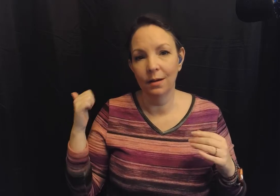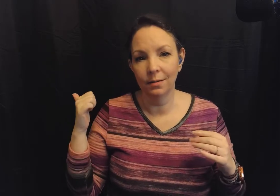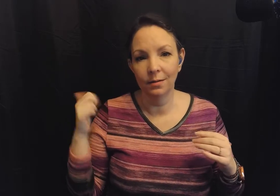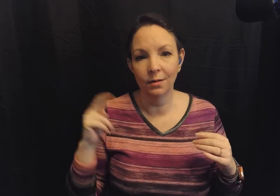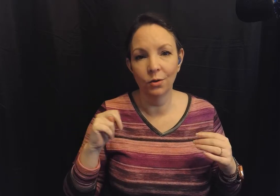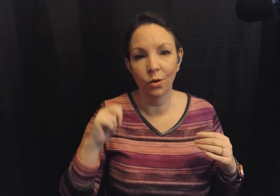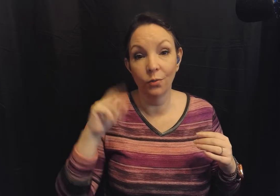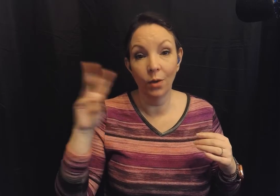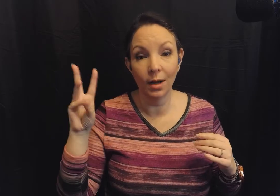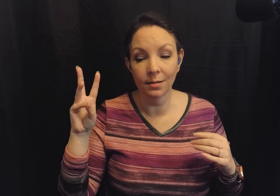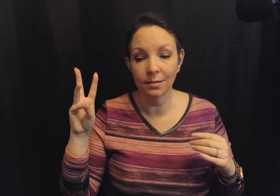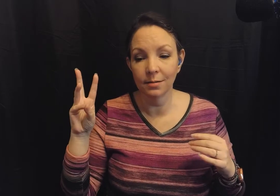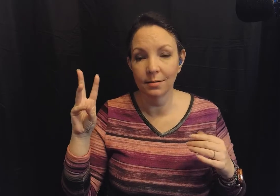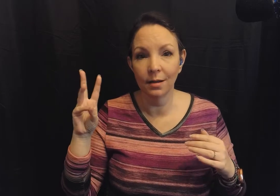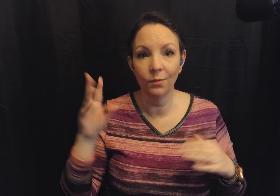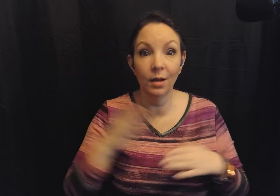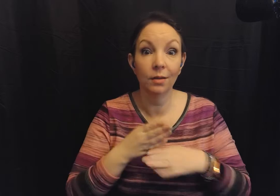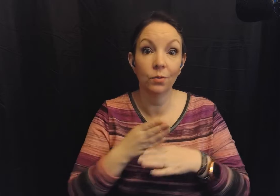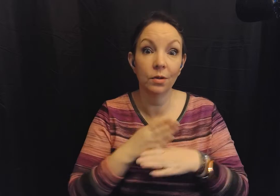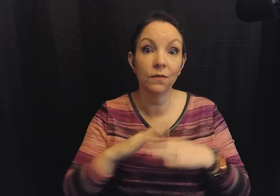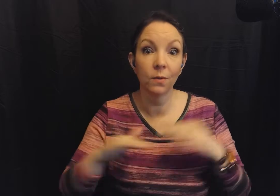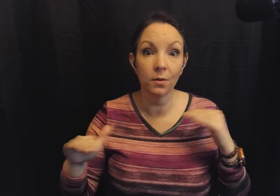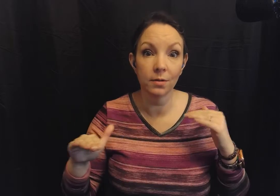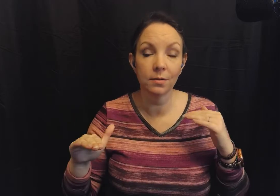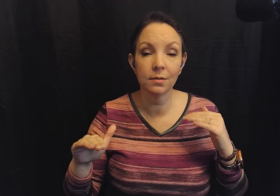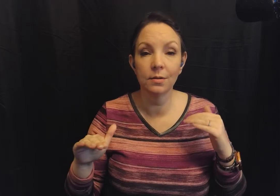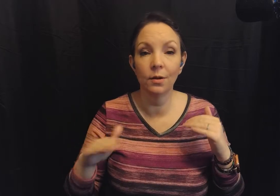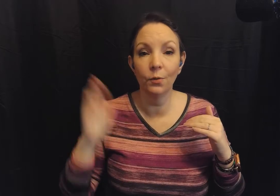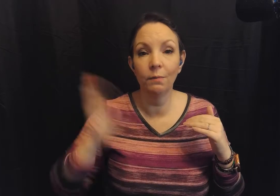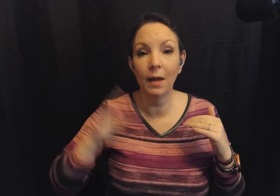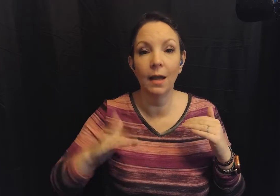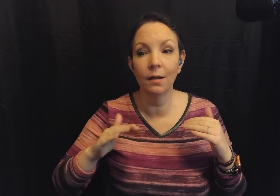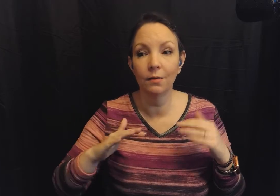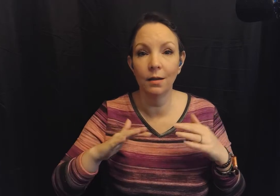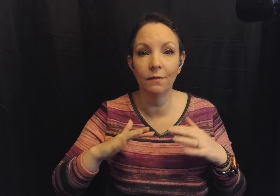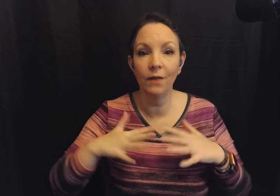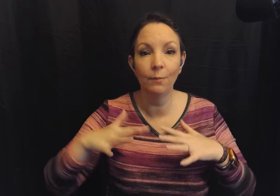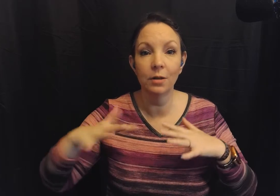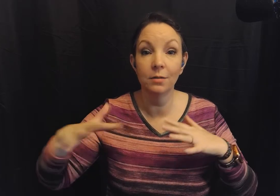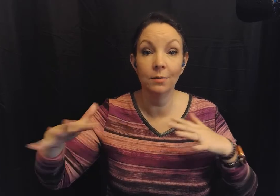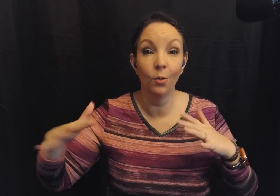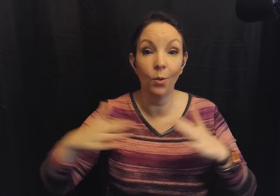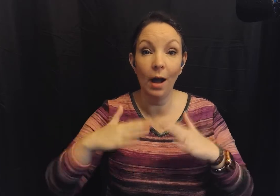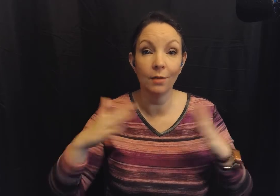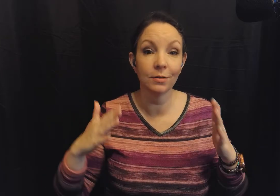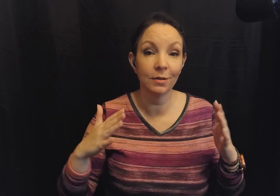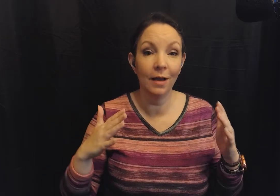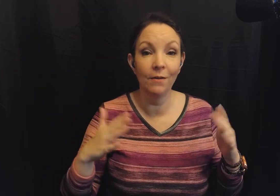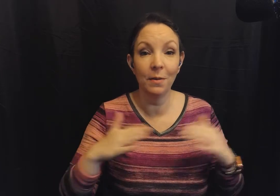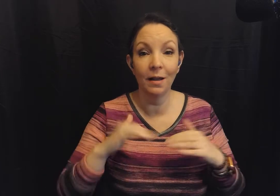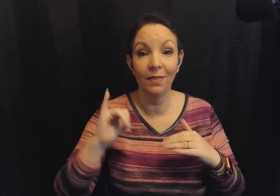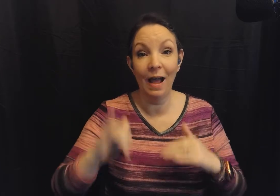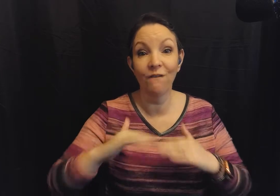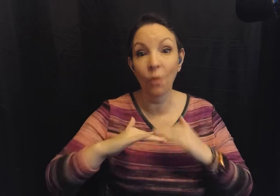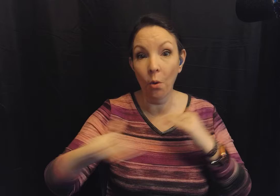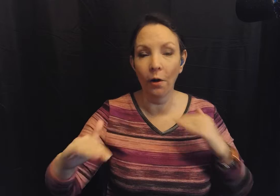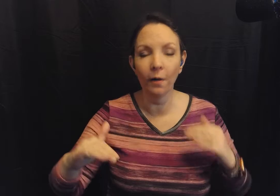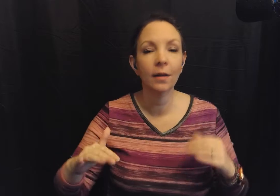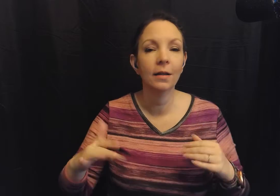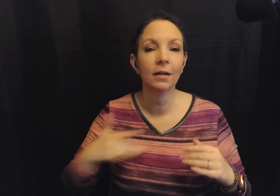the Northwest is that we had the wood floors. So we bang, it vibrates through the whole house. So everybody in that floor can feel